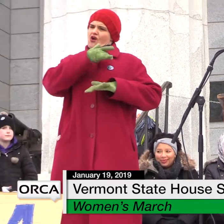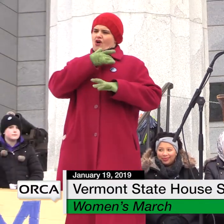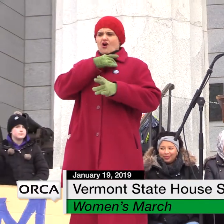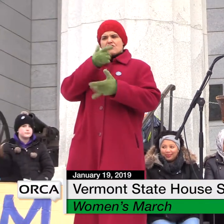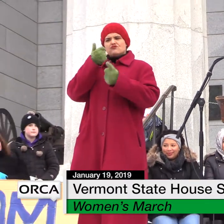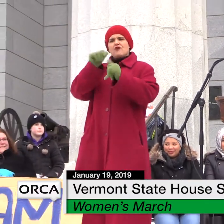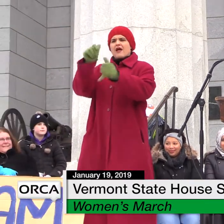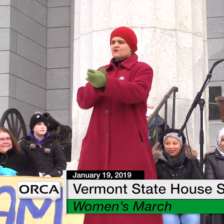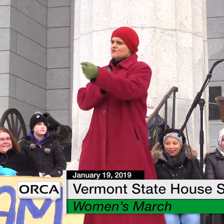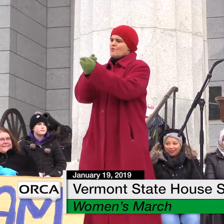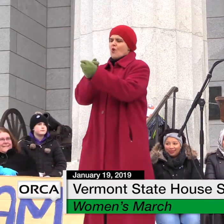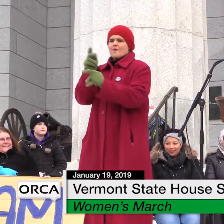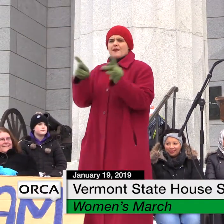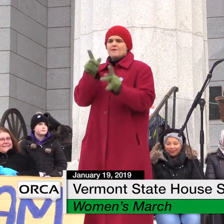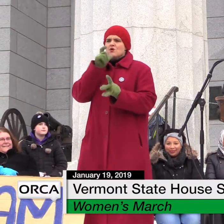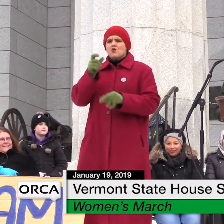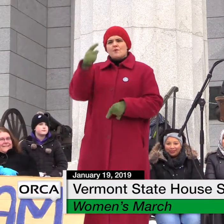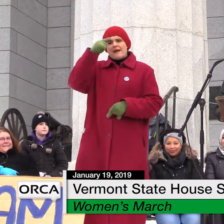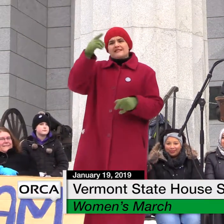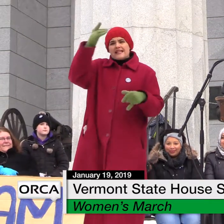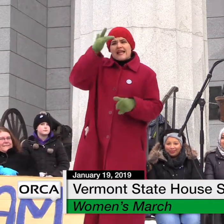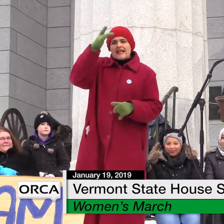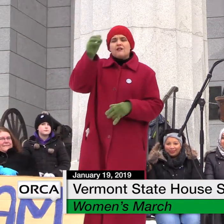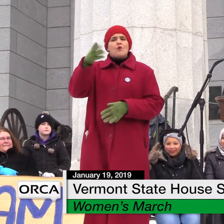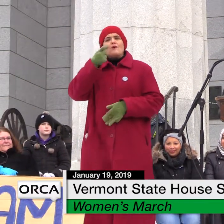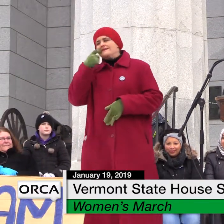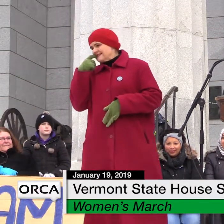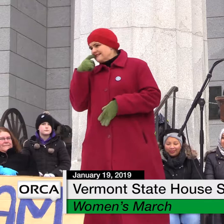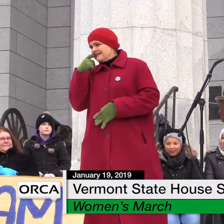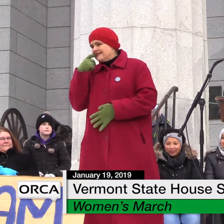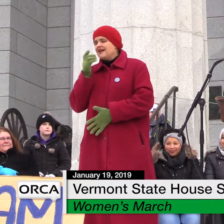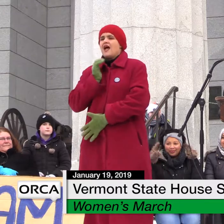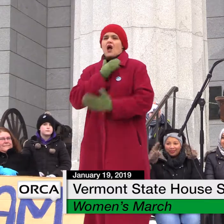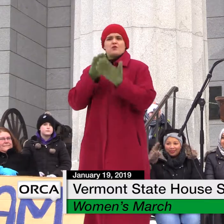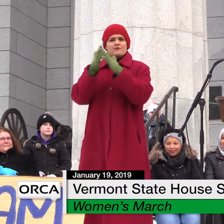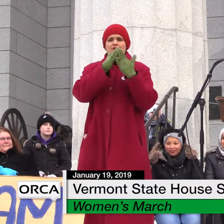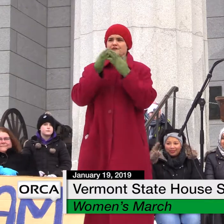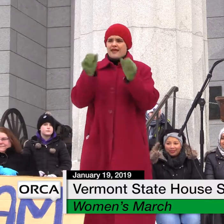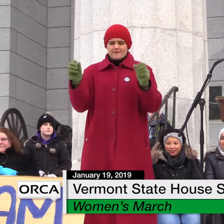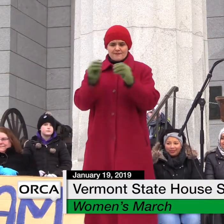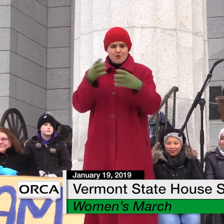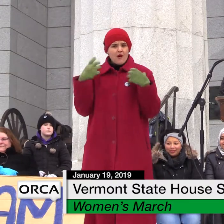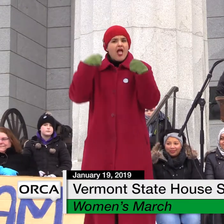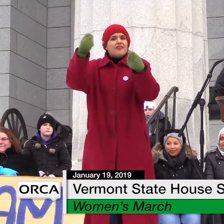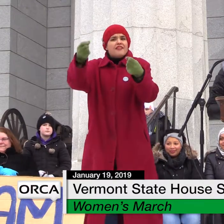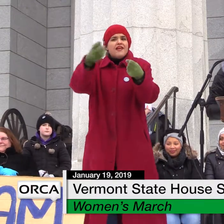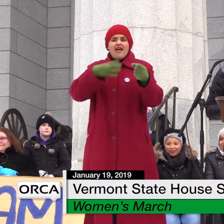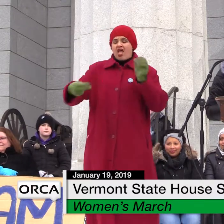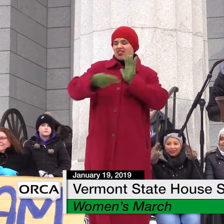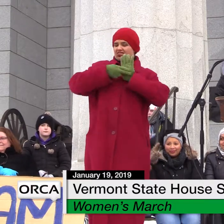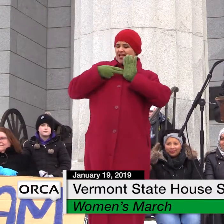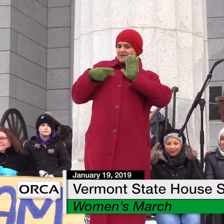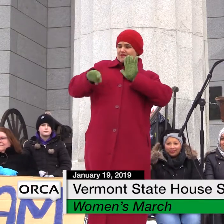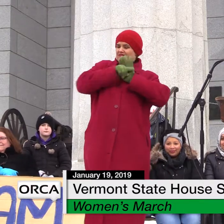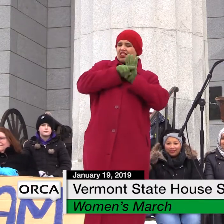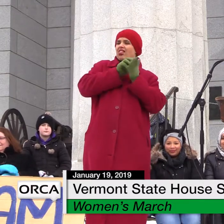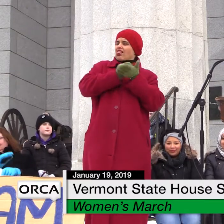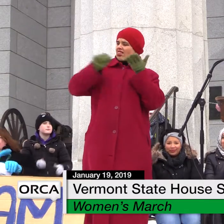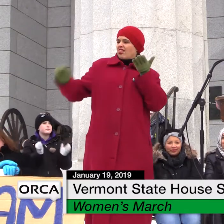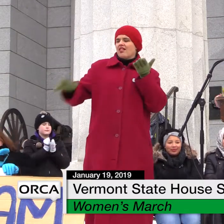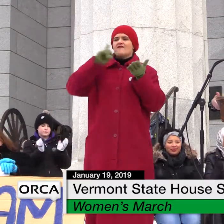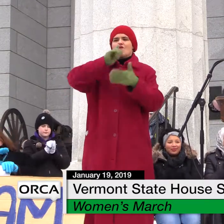those living with mental illness and addiction. Together, we can make our communities healthier and stigma-free for everyone. Thank you.